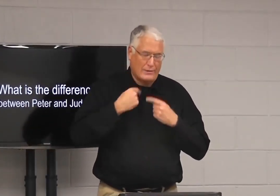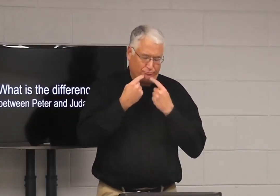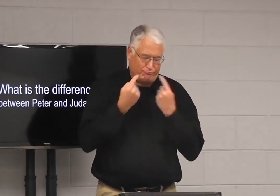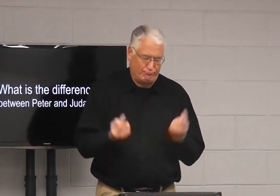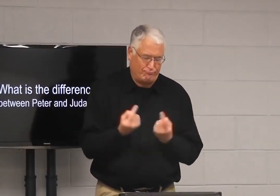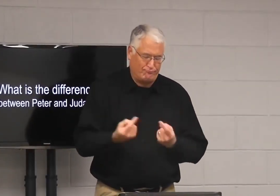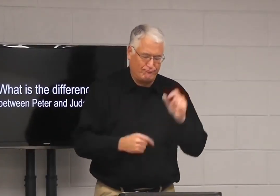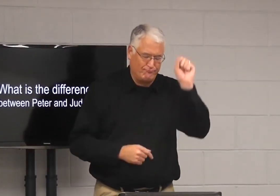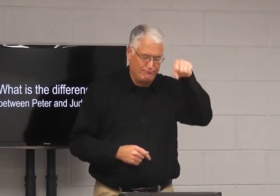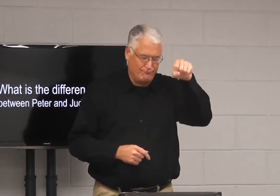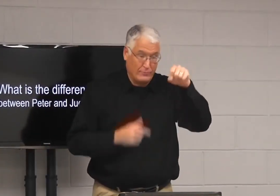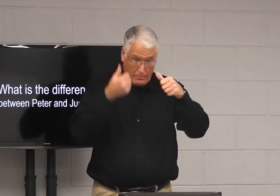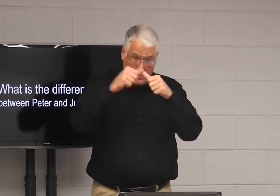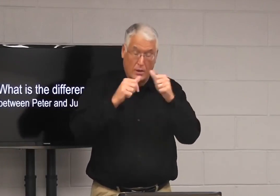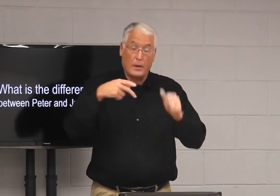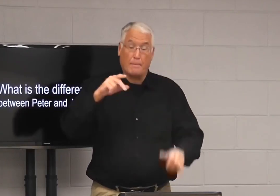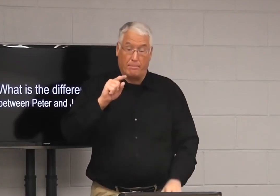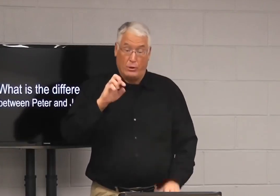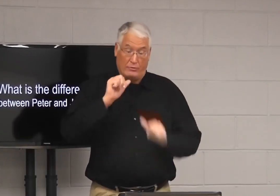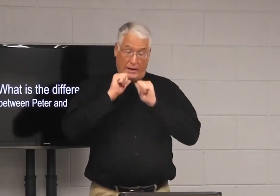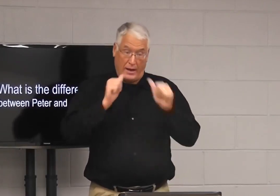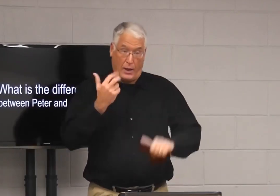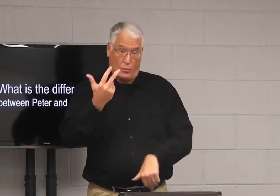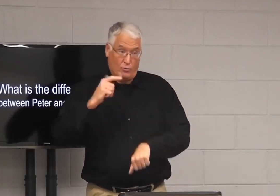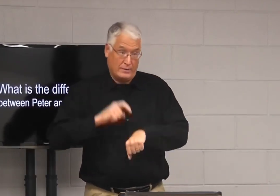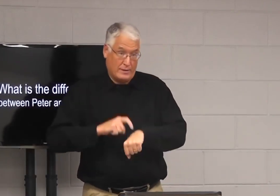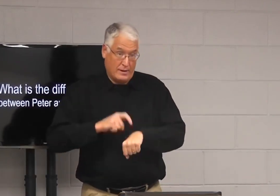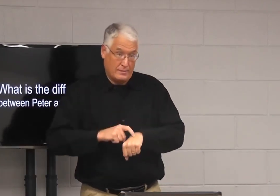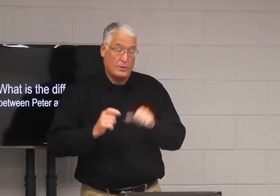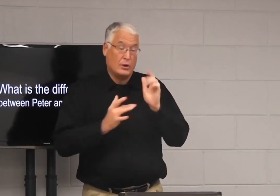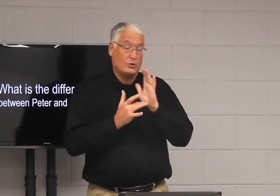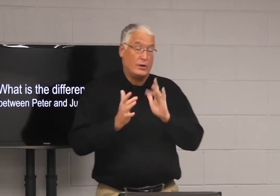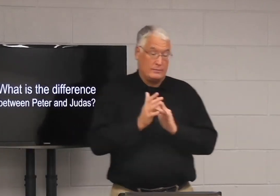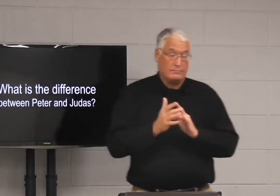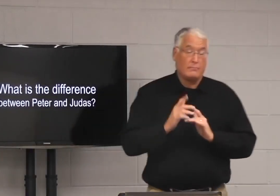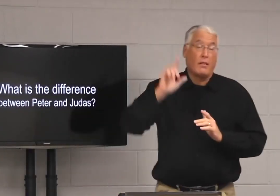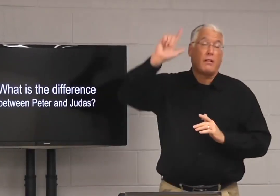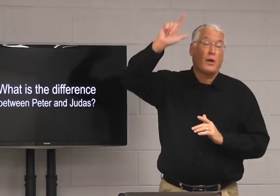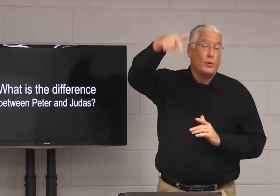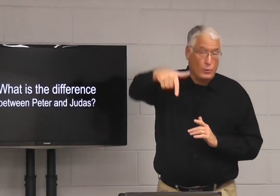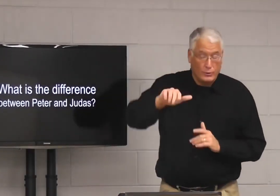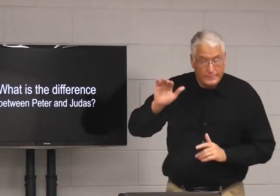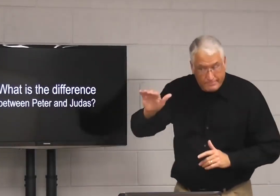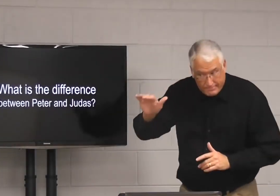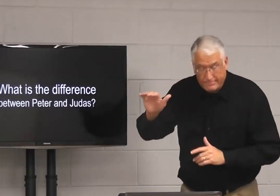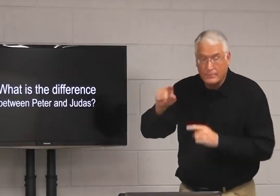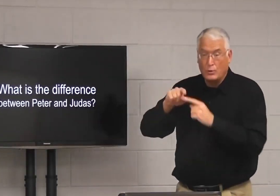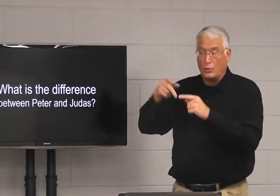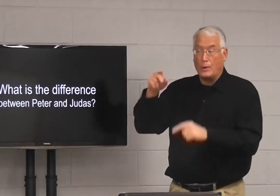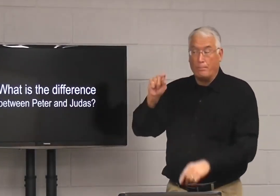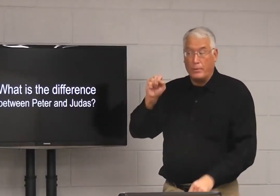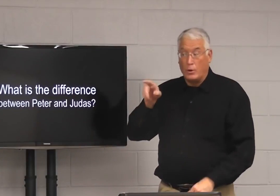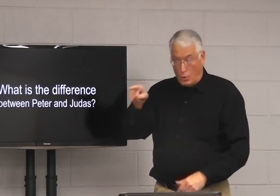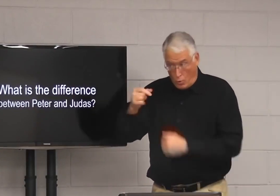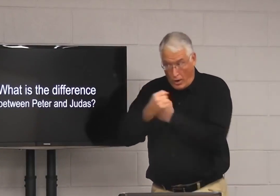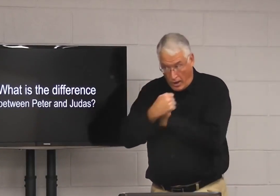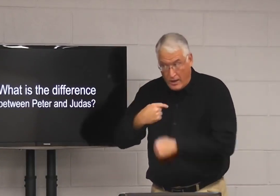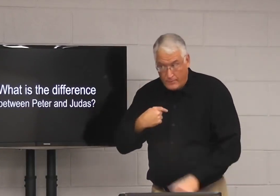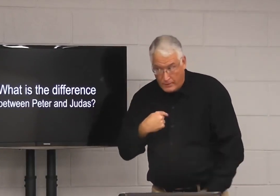answer. He knew that he had sinned. Peter denied 3 times. Then later Jesus came to Peter, and he